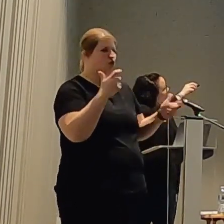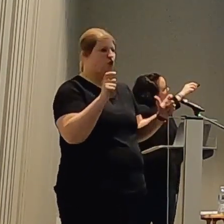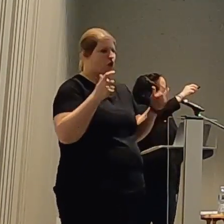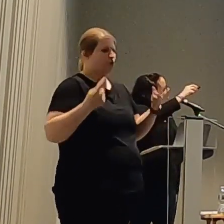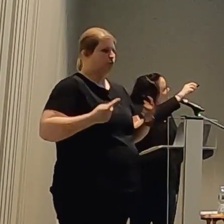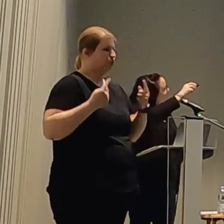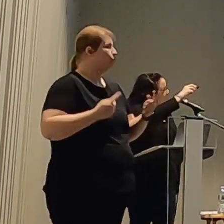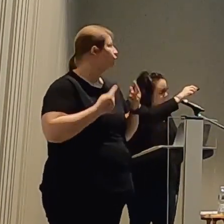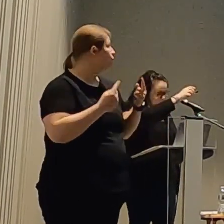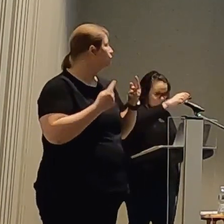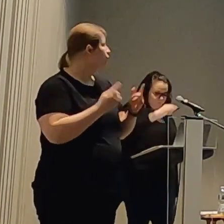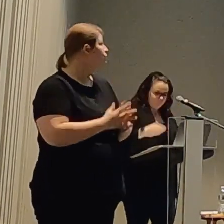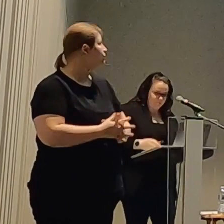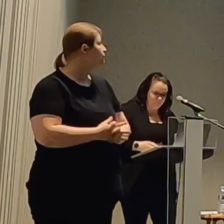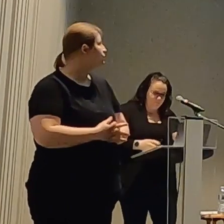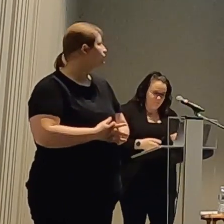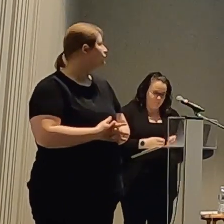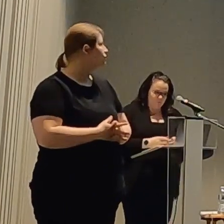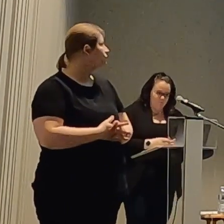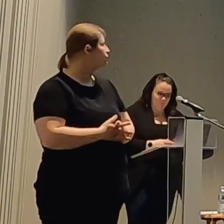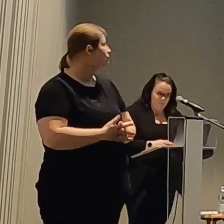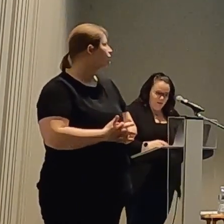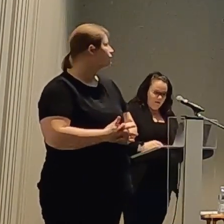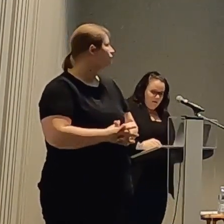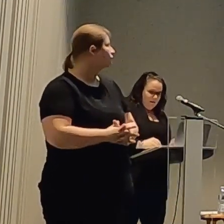right here.